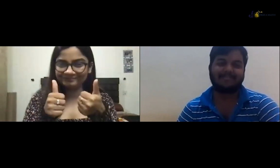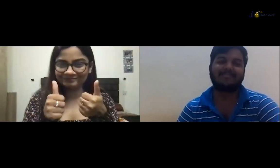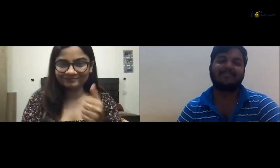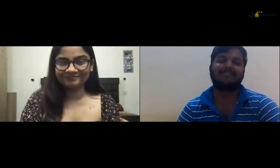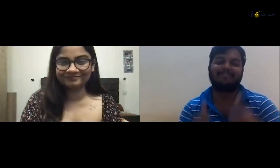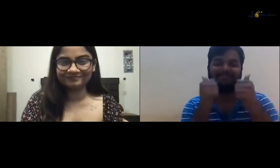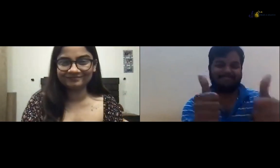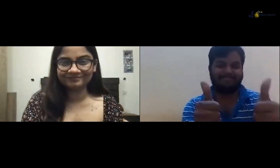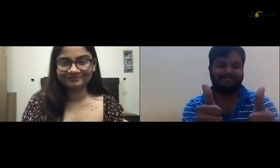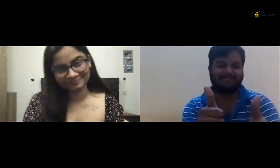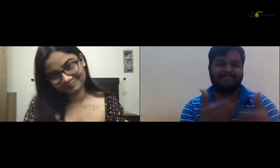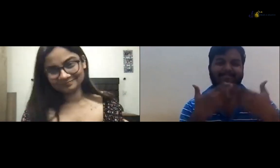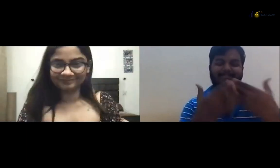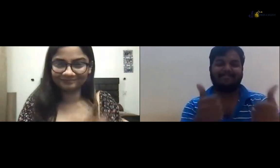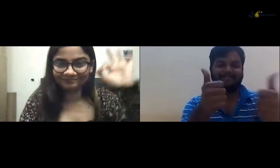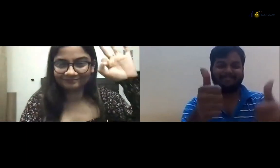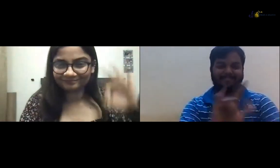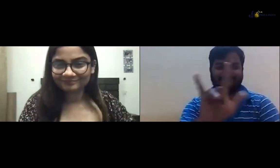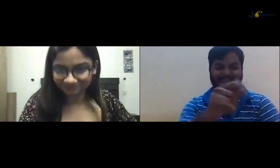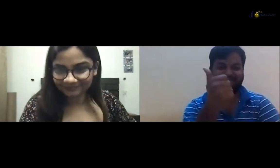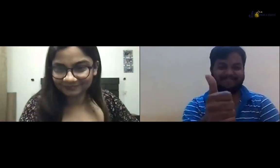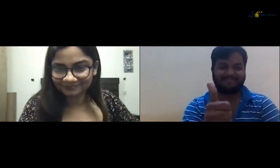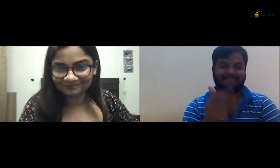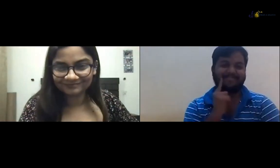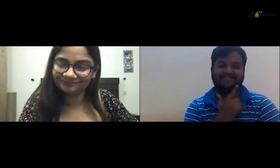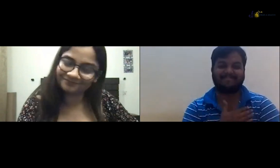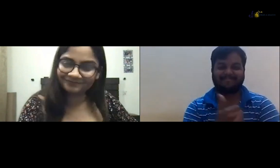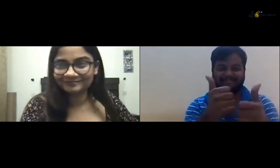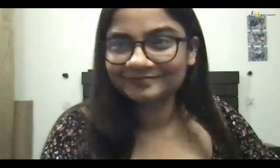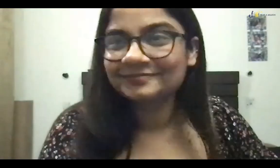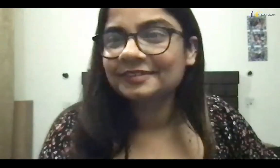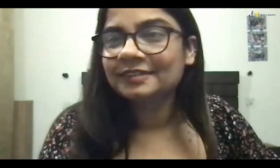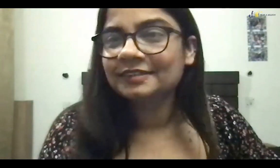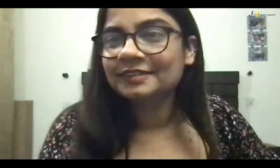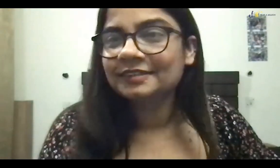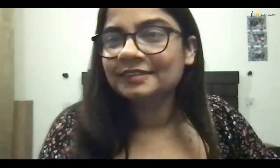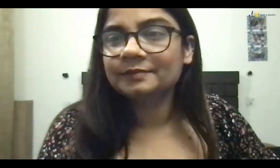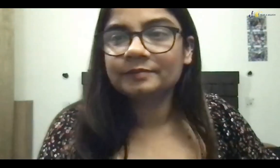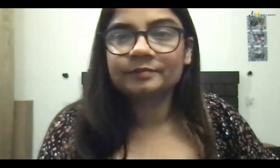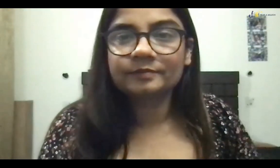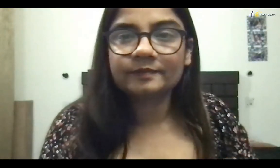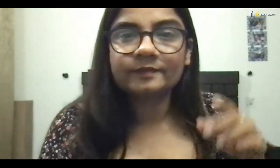others so that people can learn from you. That's good. Okay.